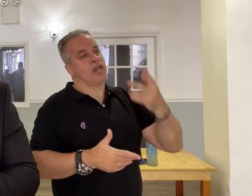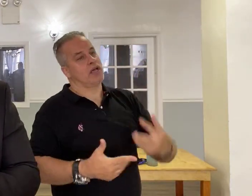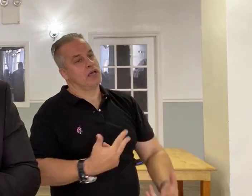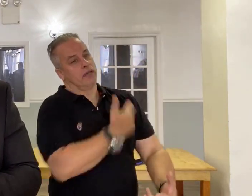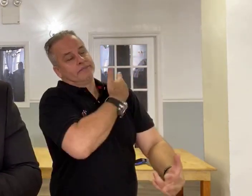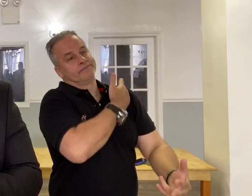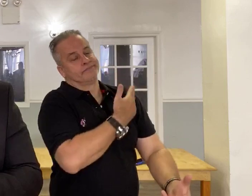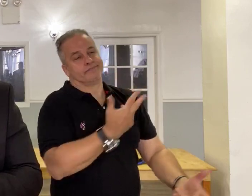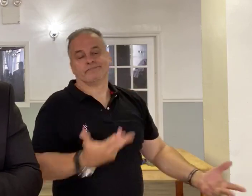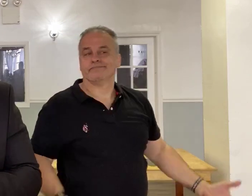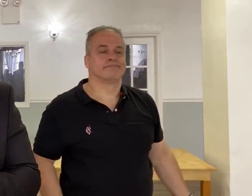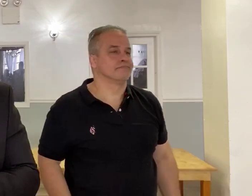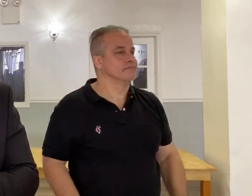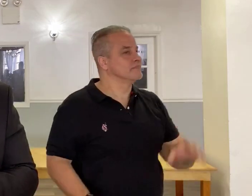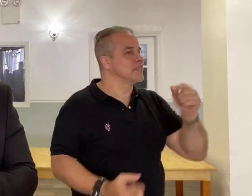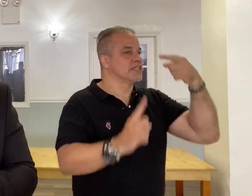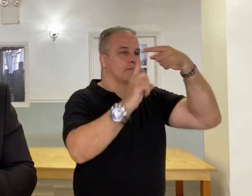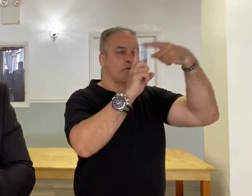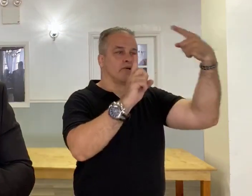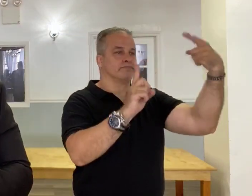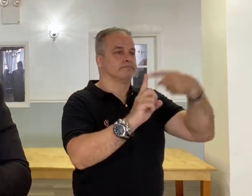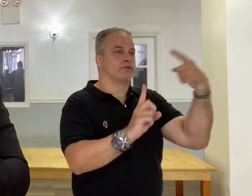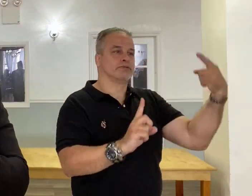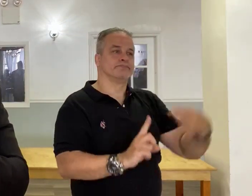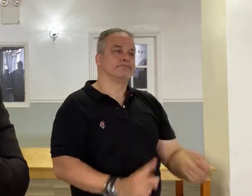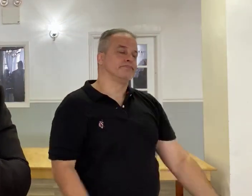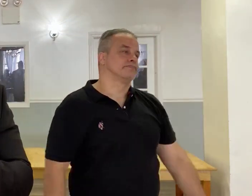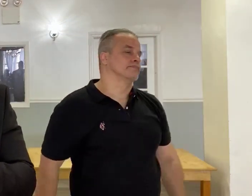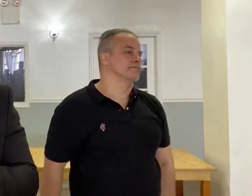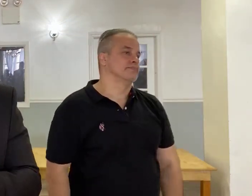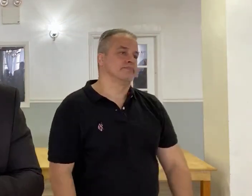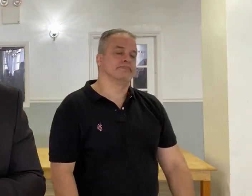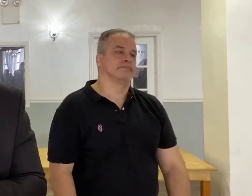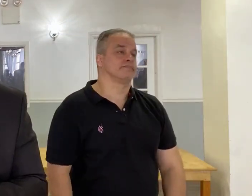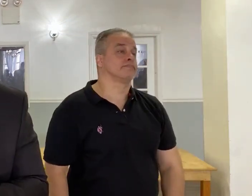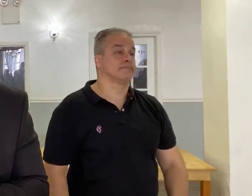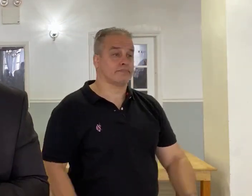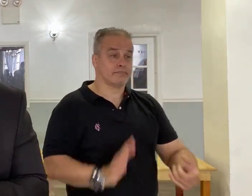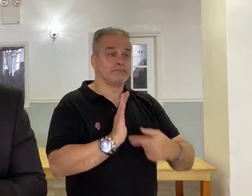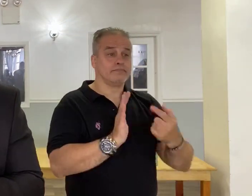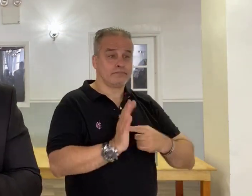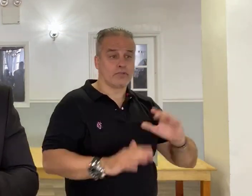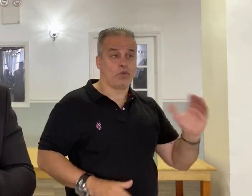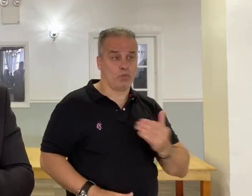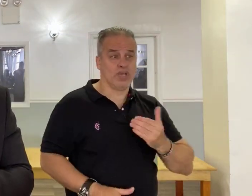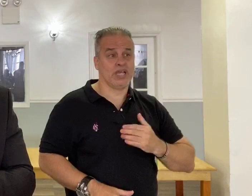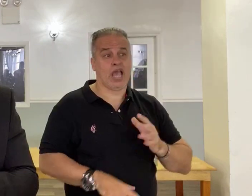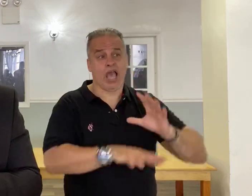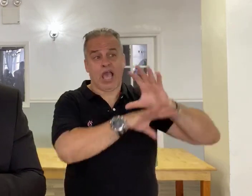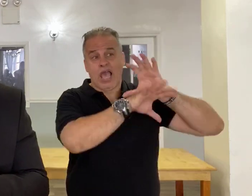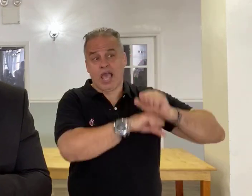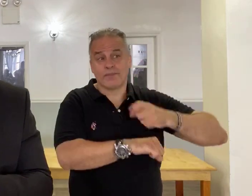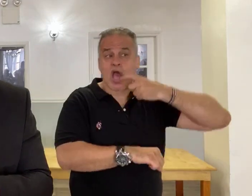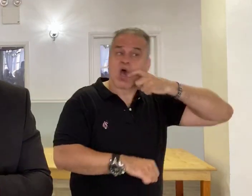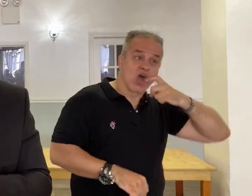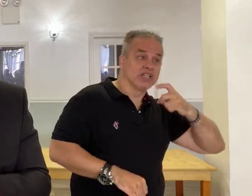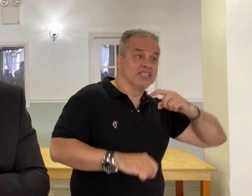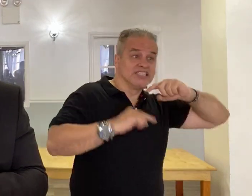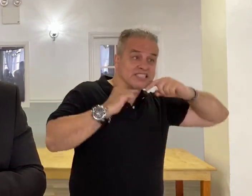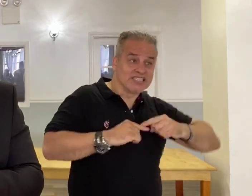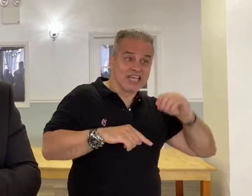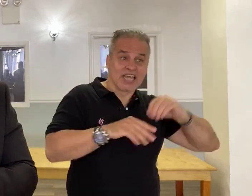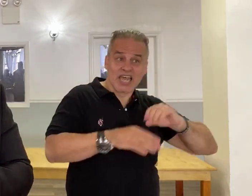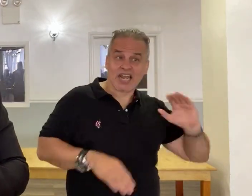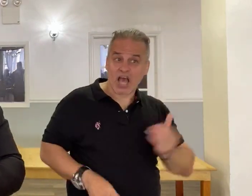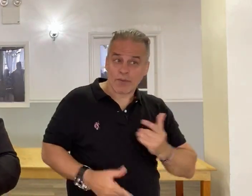But we have things in our lives that we don't want to let go of. Again, some of us have